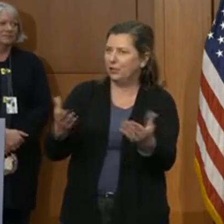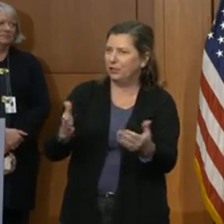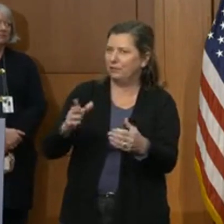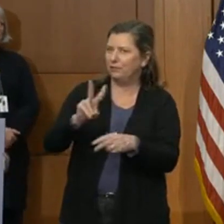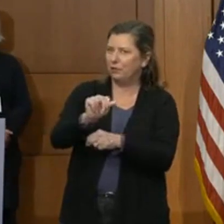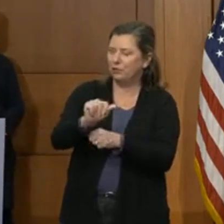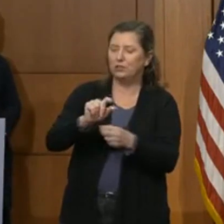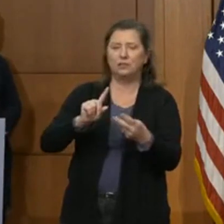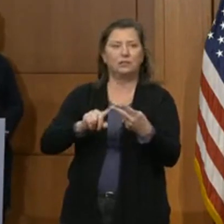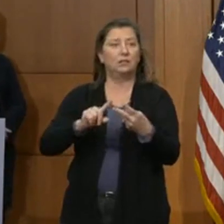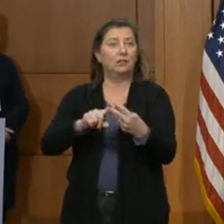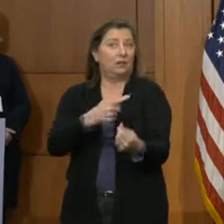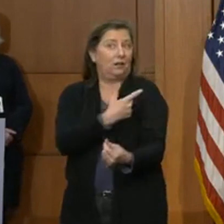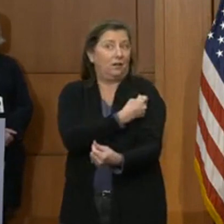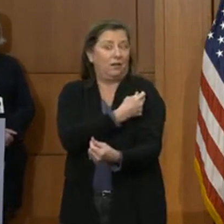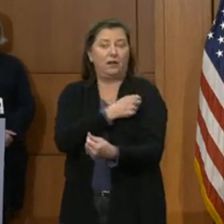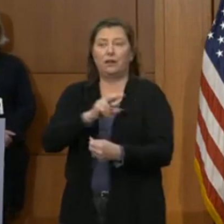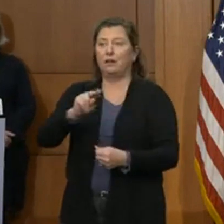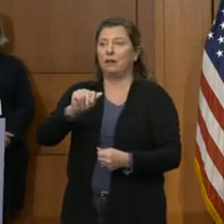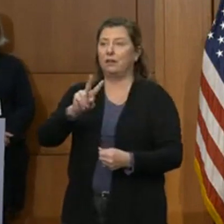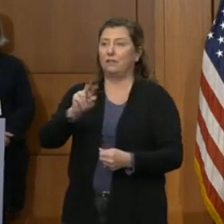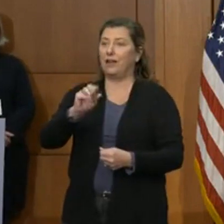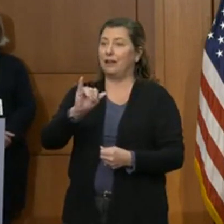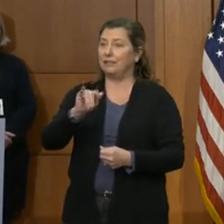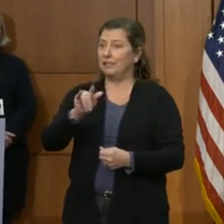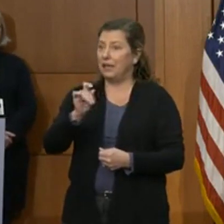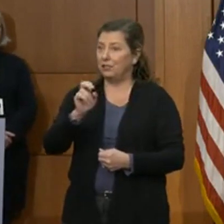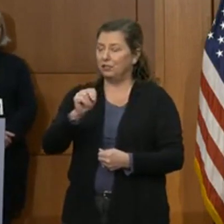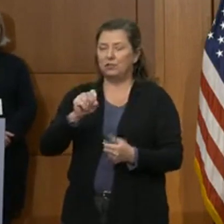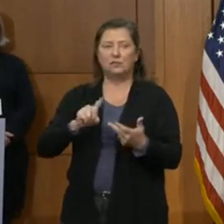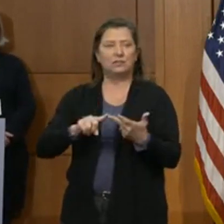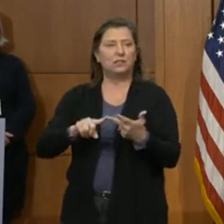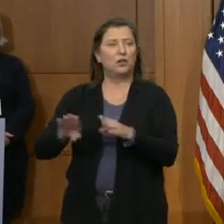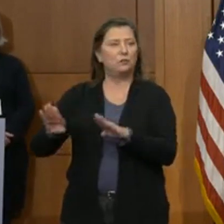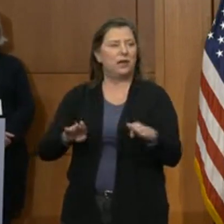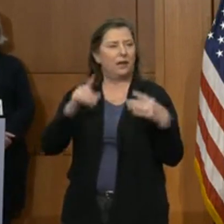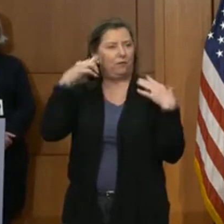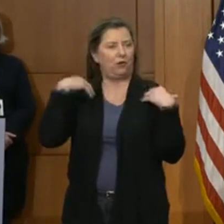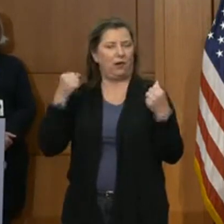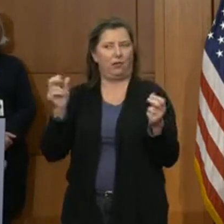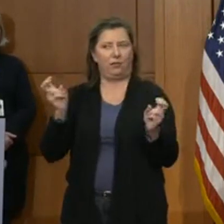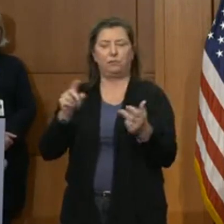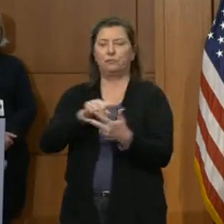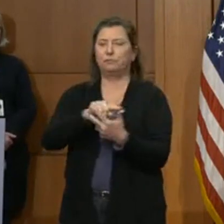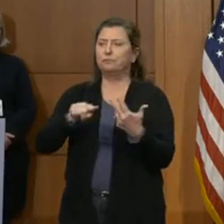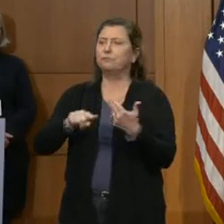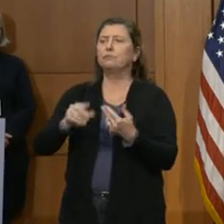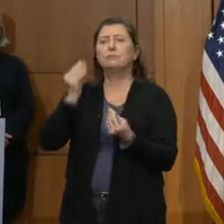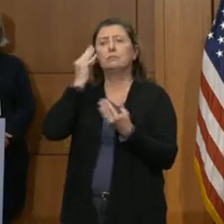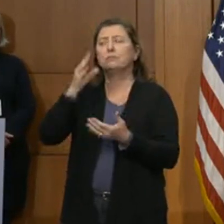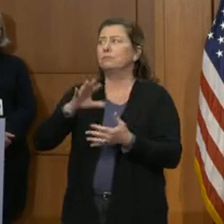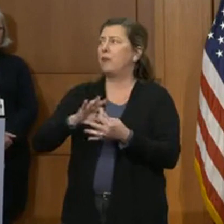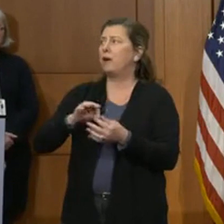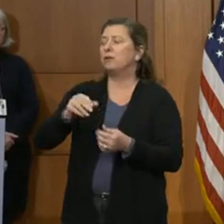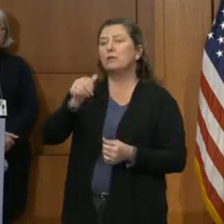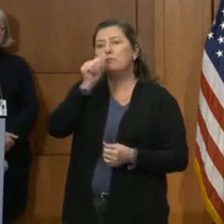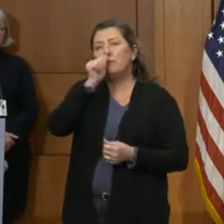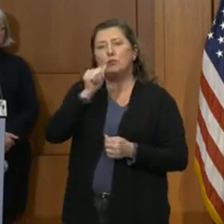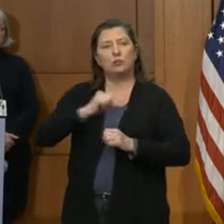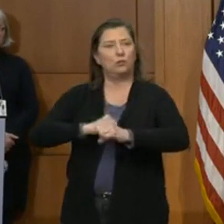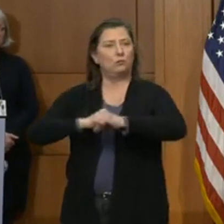about vaccinations and behavioral health. First, I have an update on personal protective